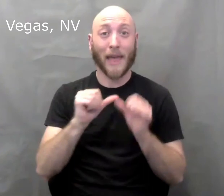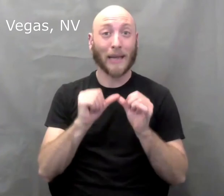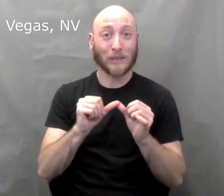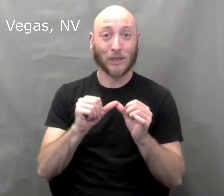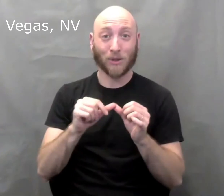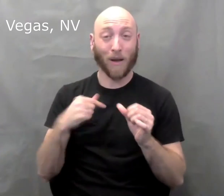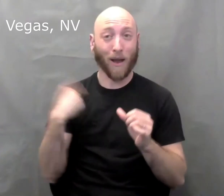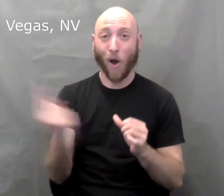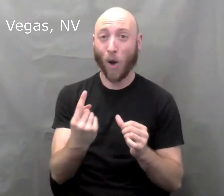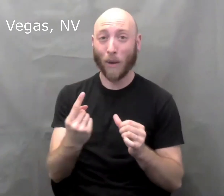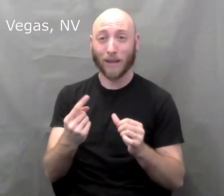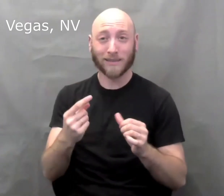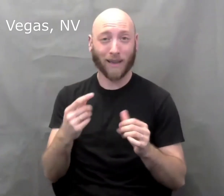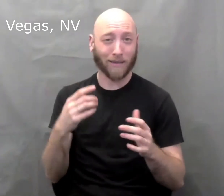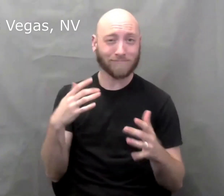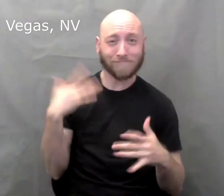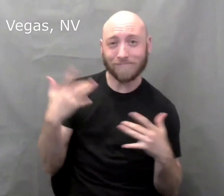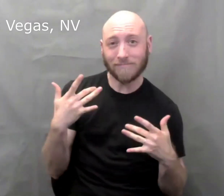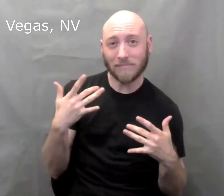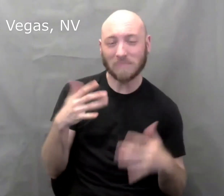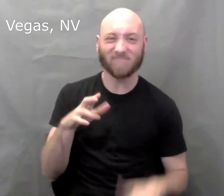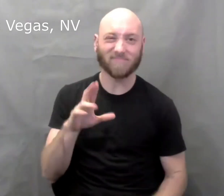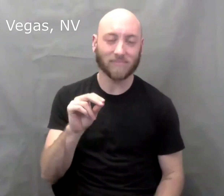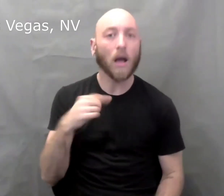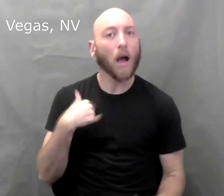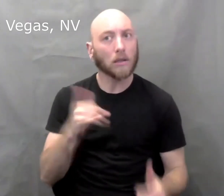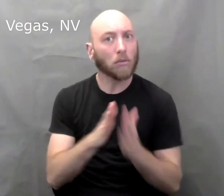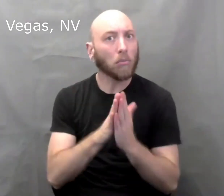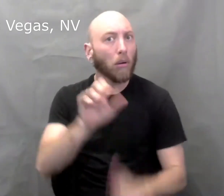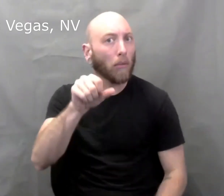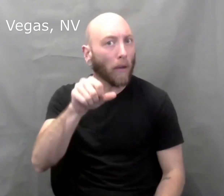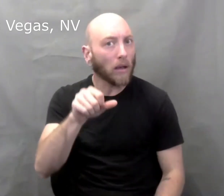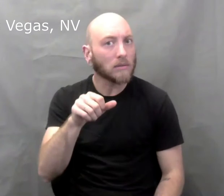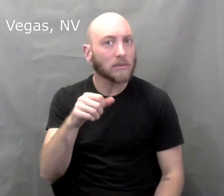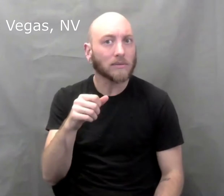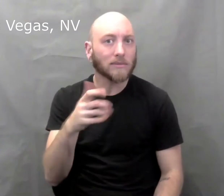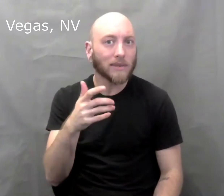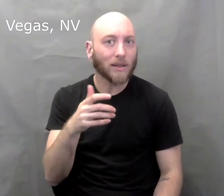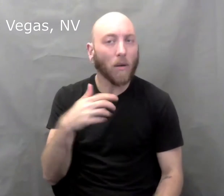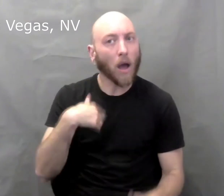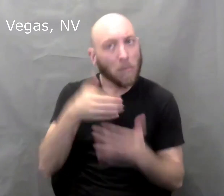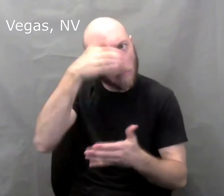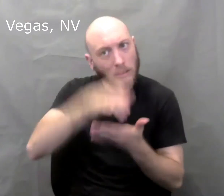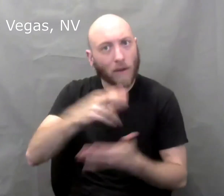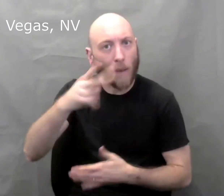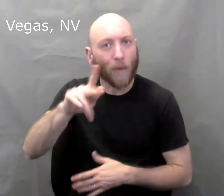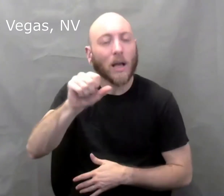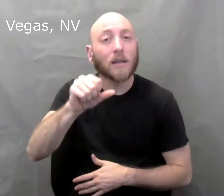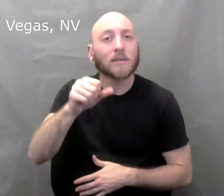I didn't. I still pray. I still have a very good relationship and belief in my higher power, but I definitely don't